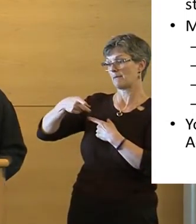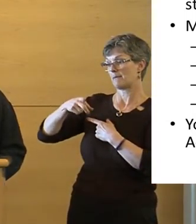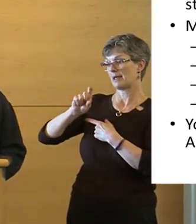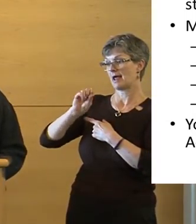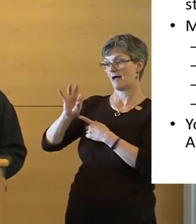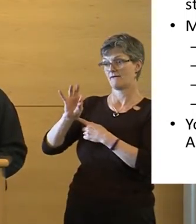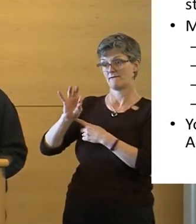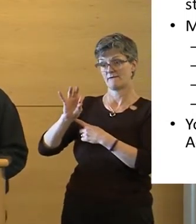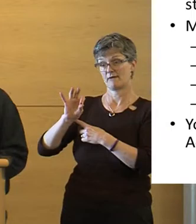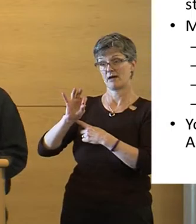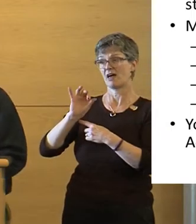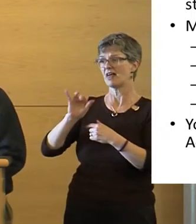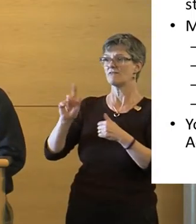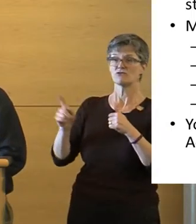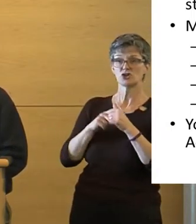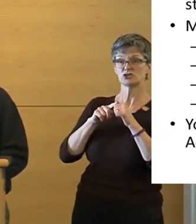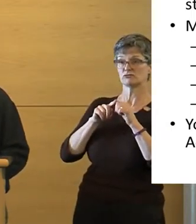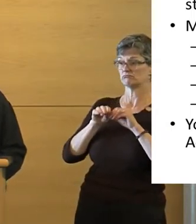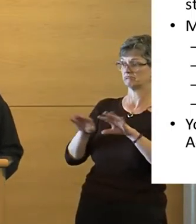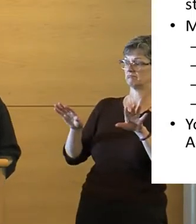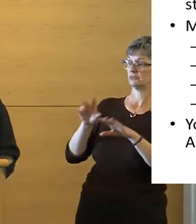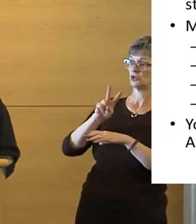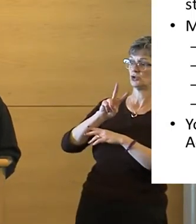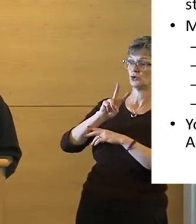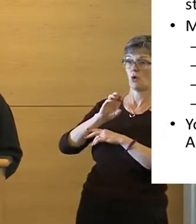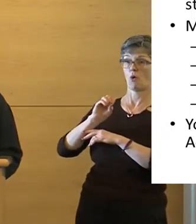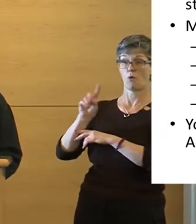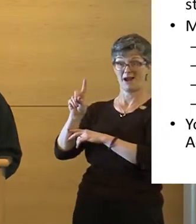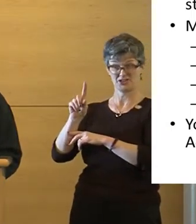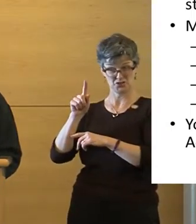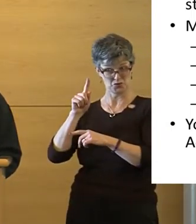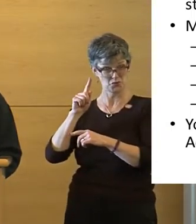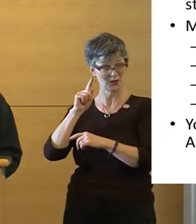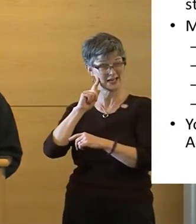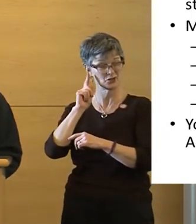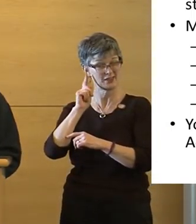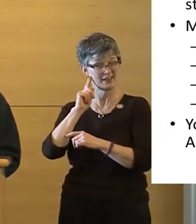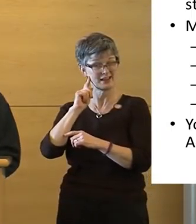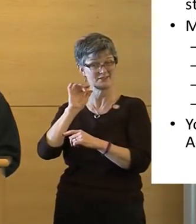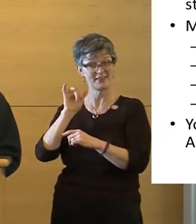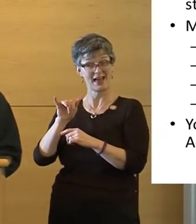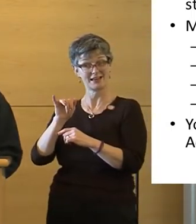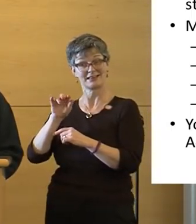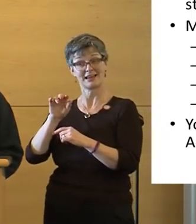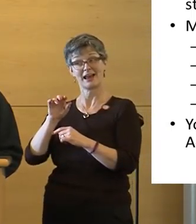mark up the headings as headings and paragraphs as paragraphs and lists as lists and so forth.